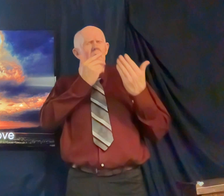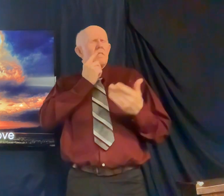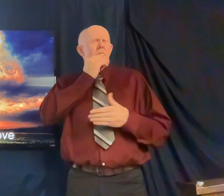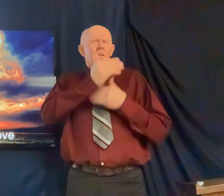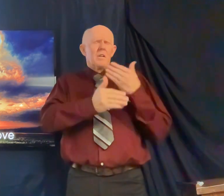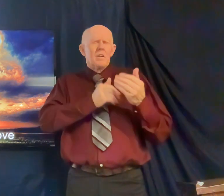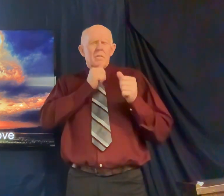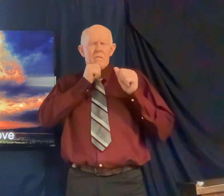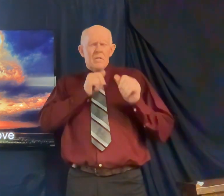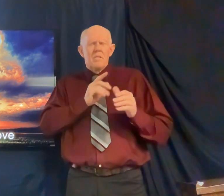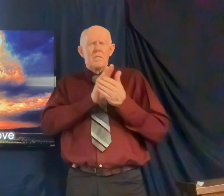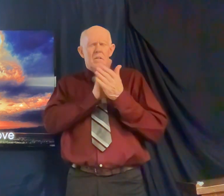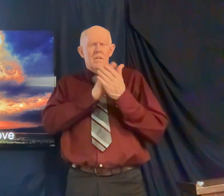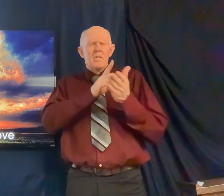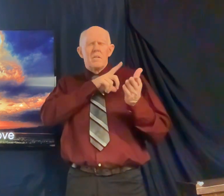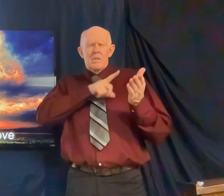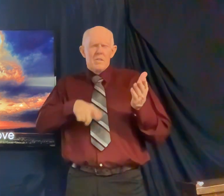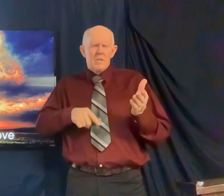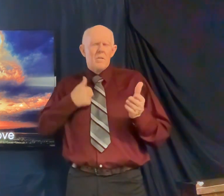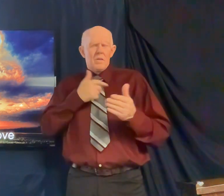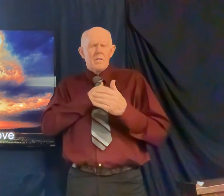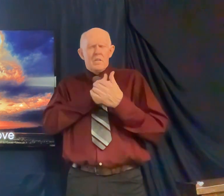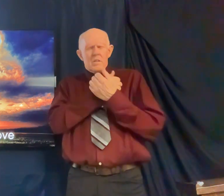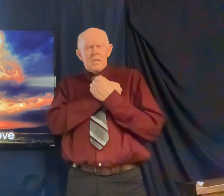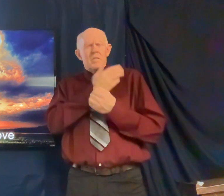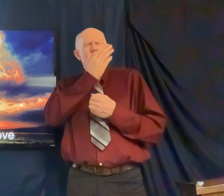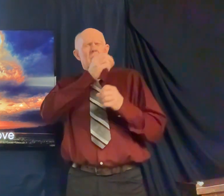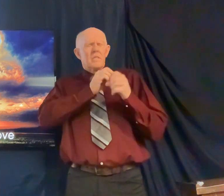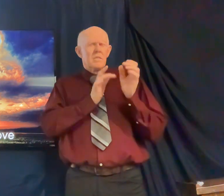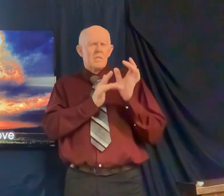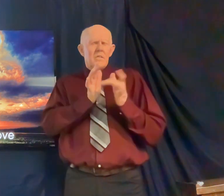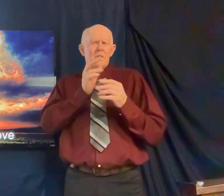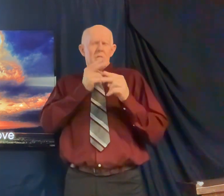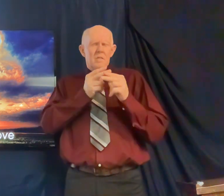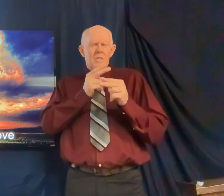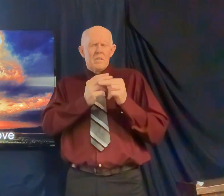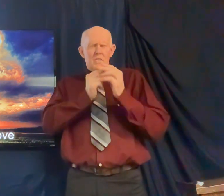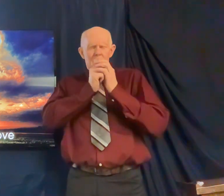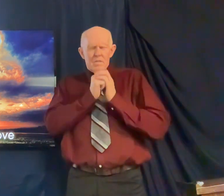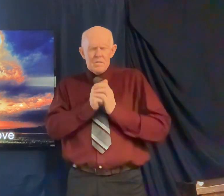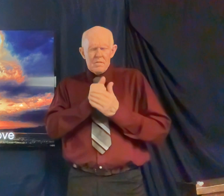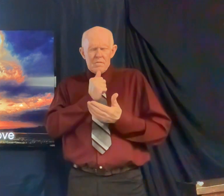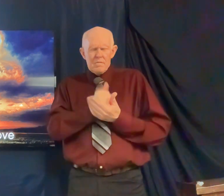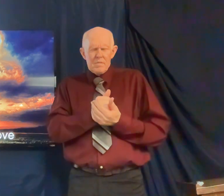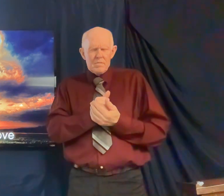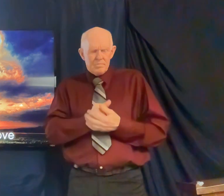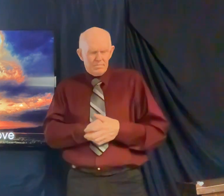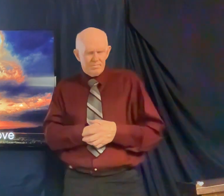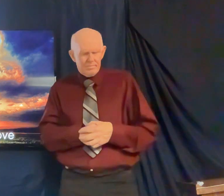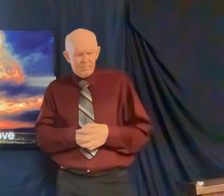saved. And we thank you for all your kindness and blessings and love. In Jesus' name, amen.